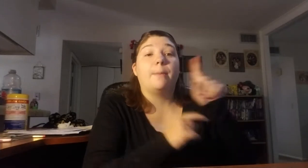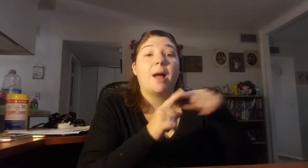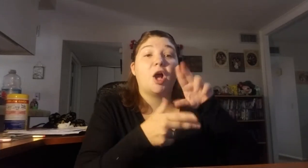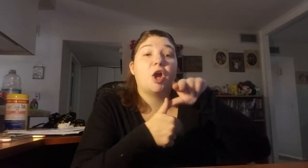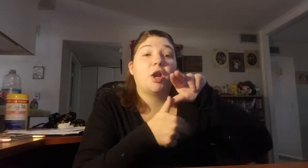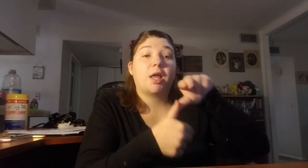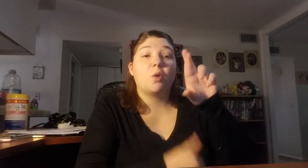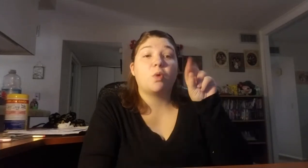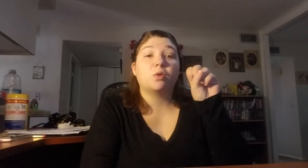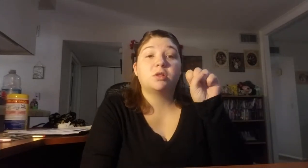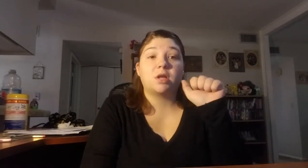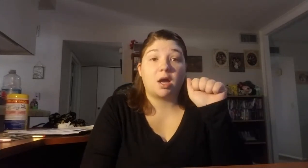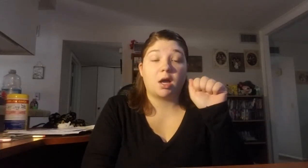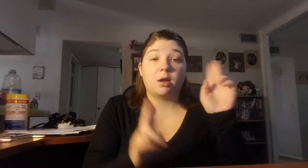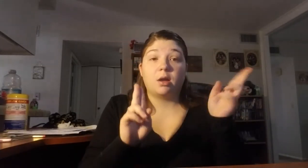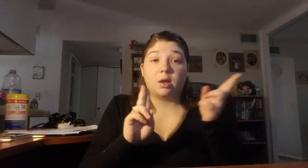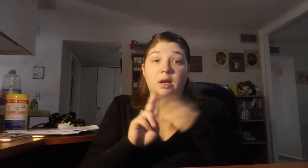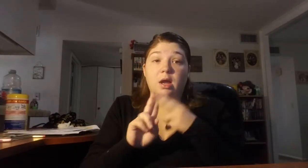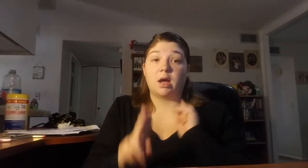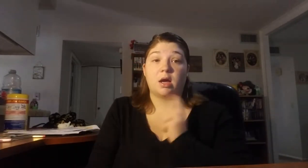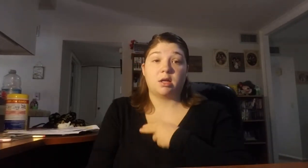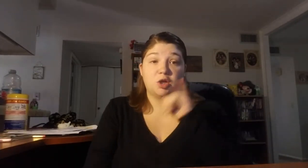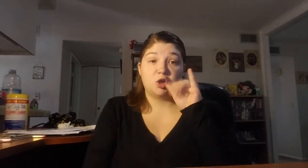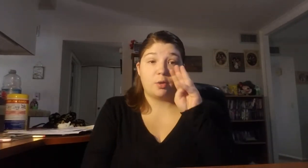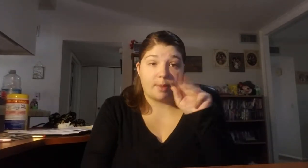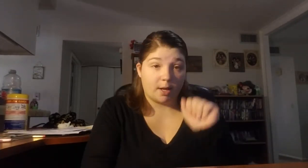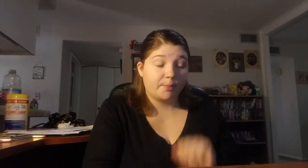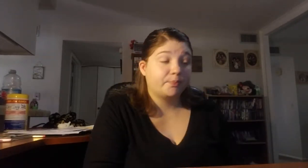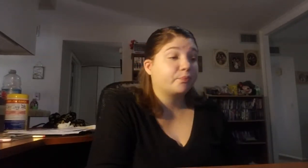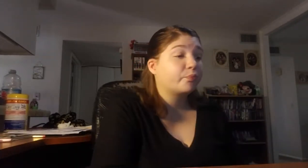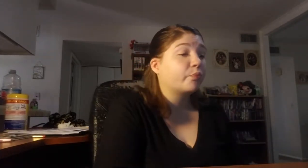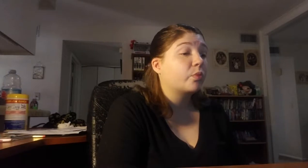About Henneke and Rosa as a Neoma.